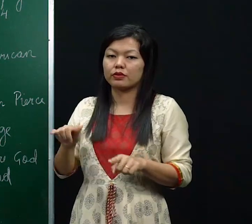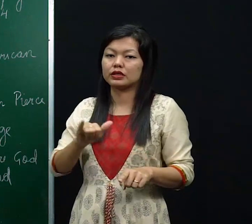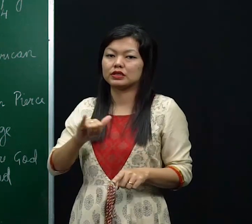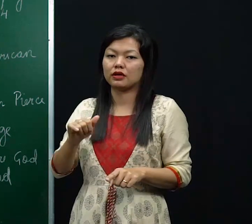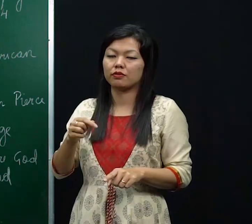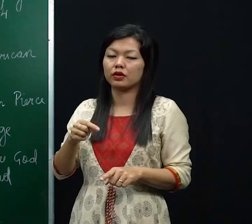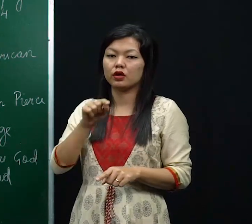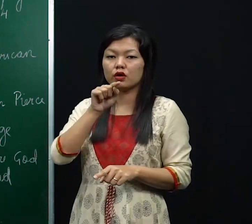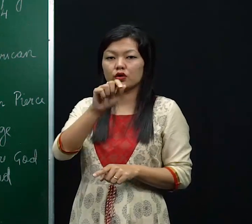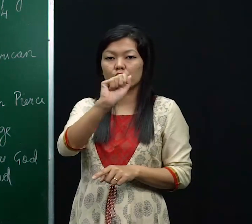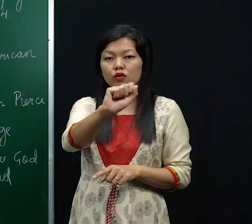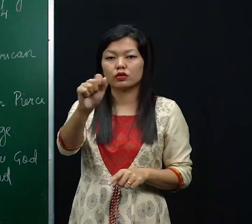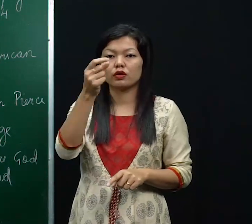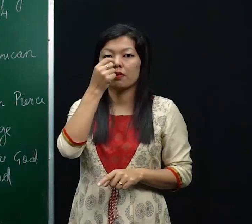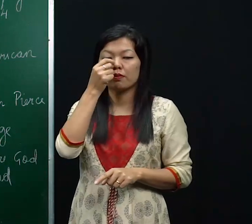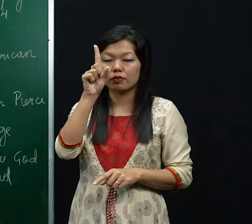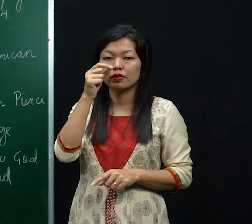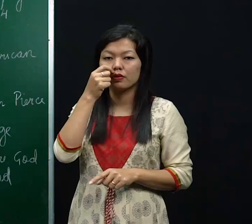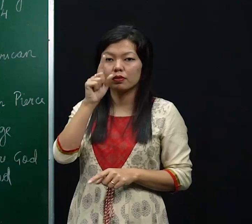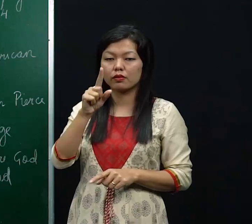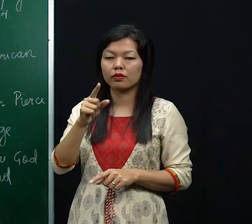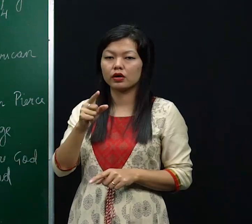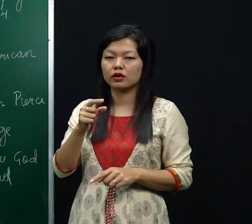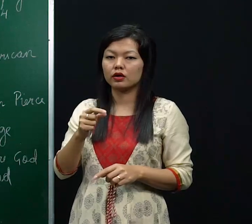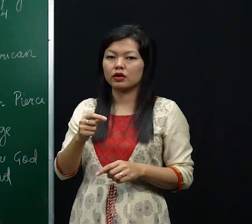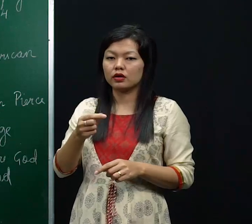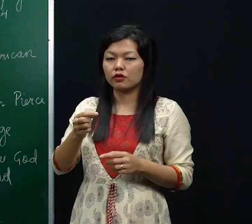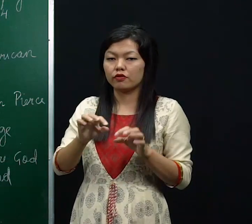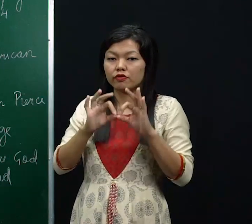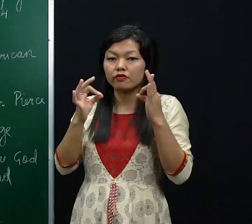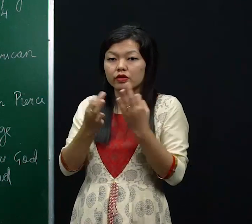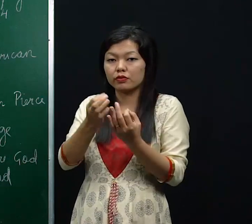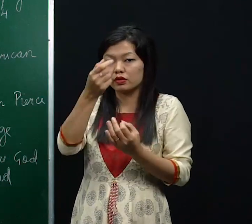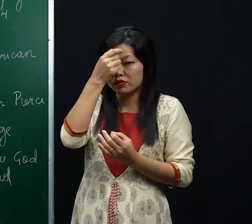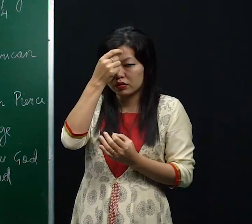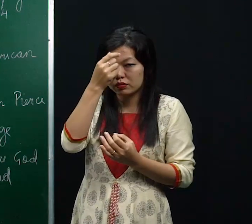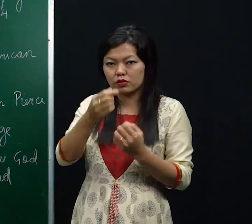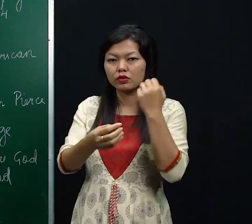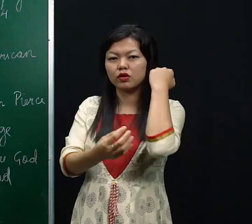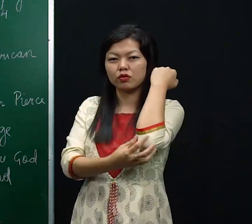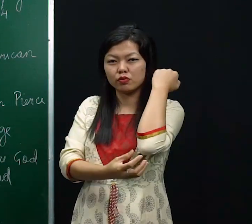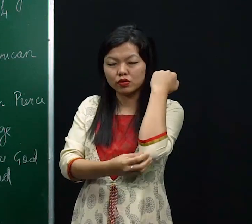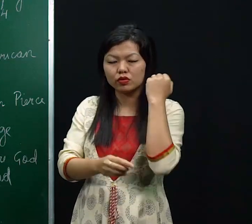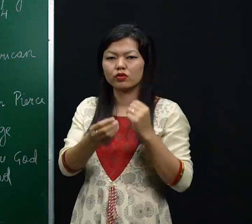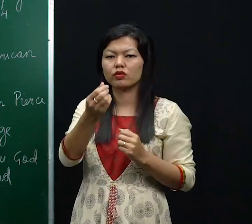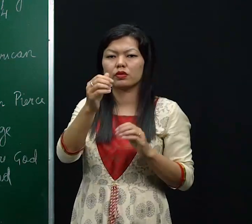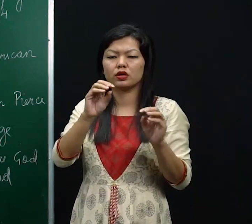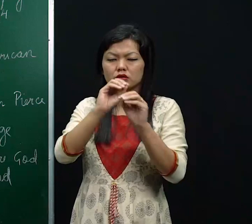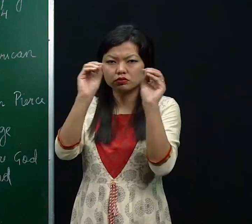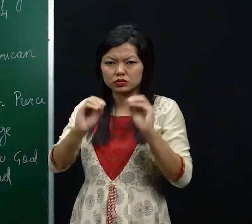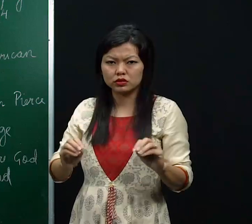he considers and the tribals consider the land to be their mother. And so he did not understand how